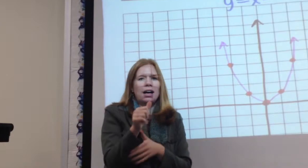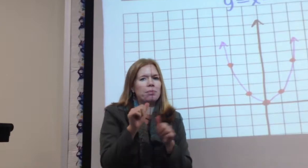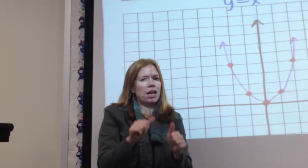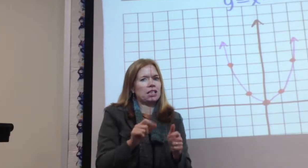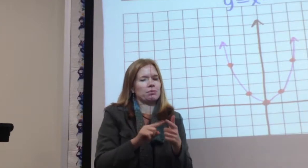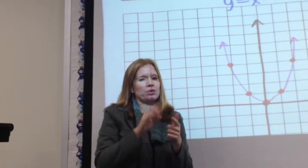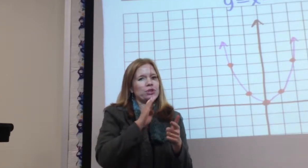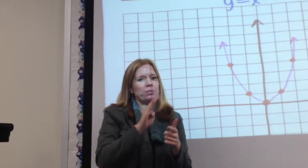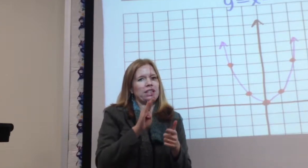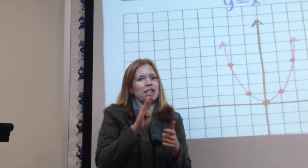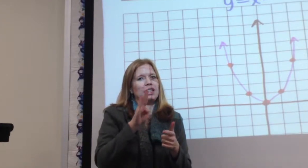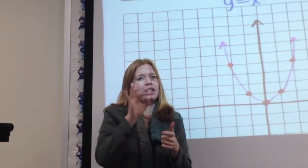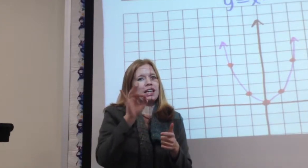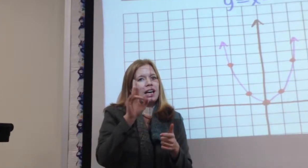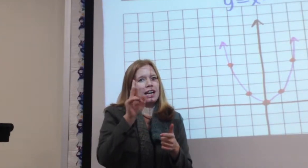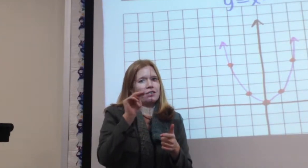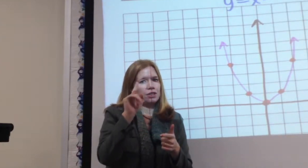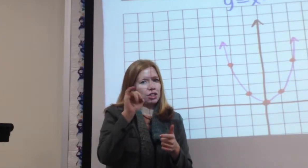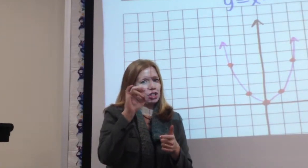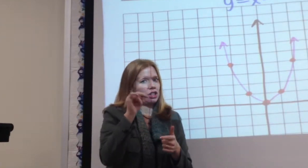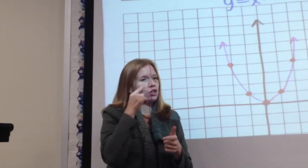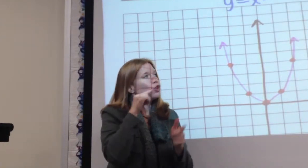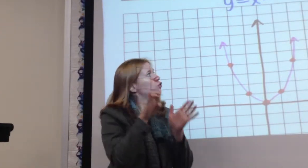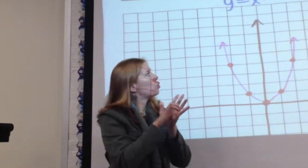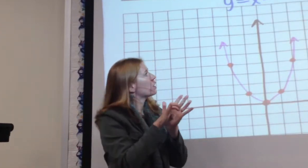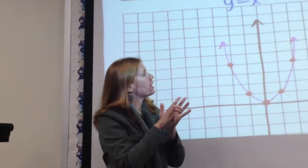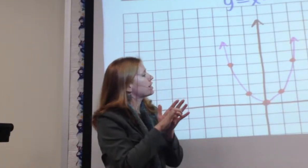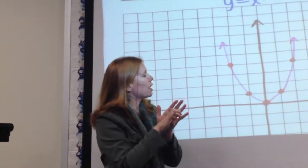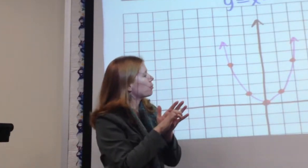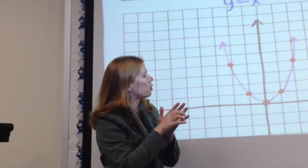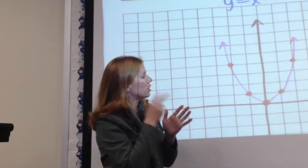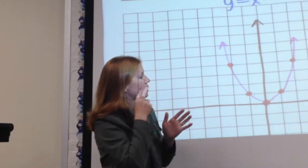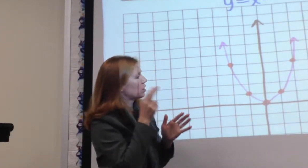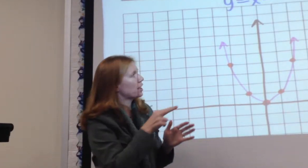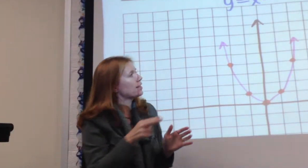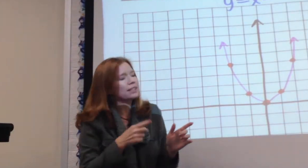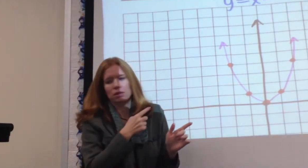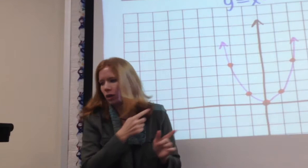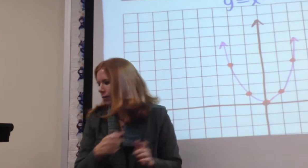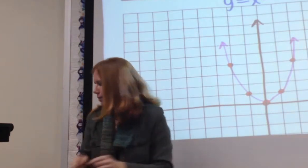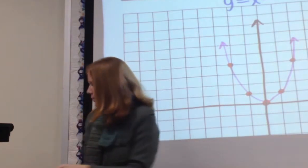not possible to be a function. For example, let's look at this one.